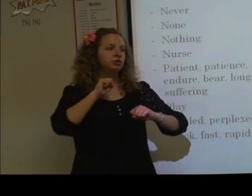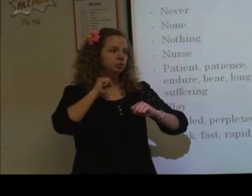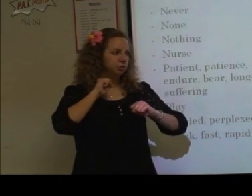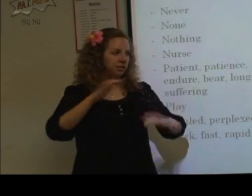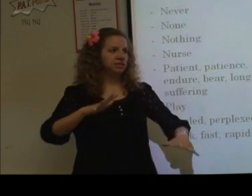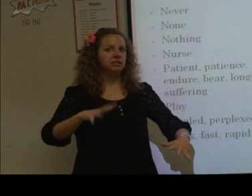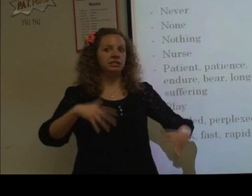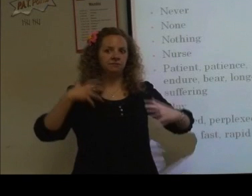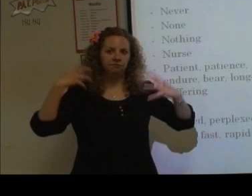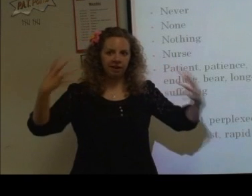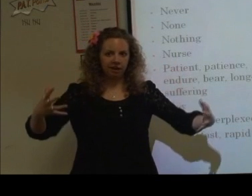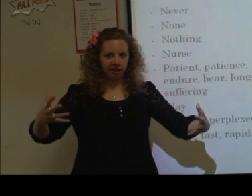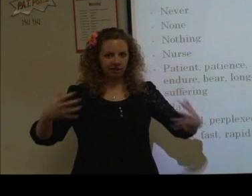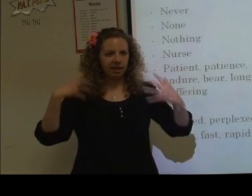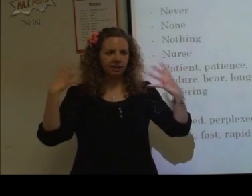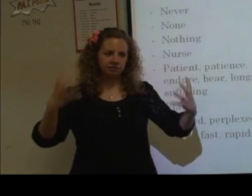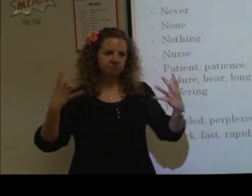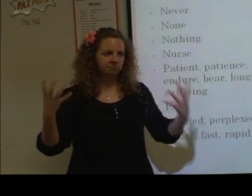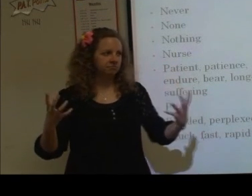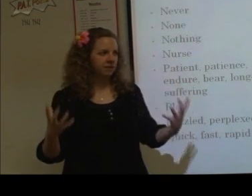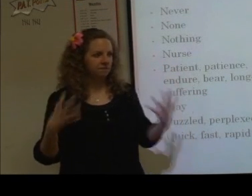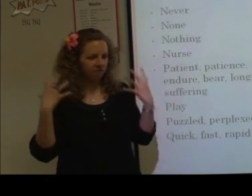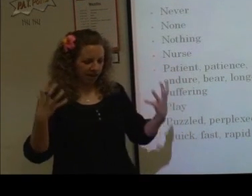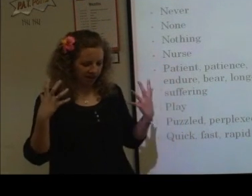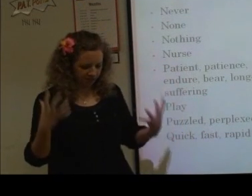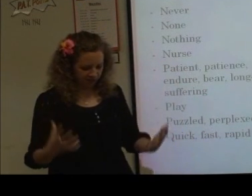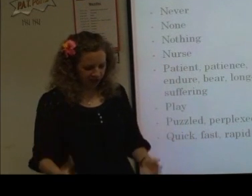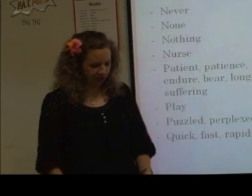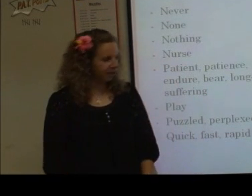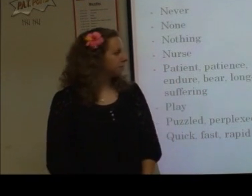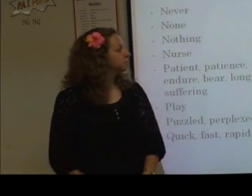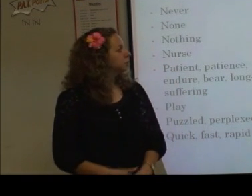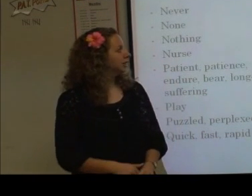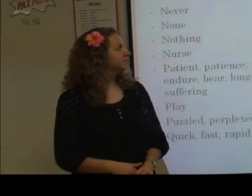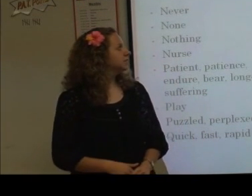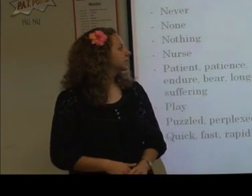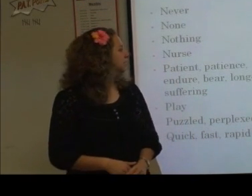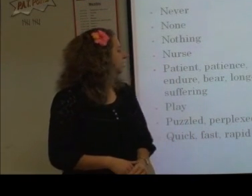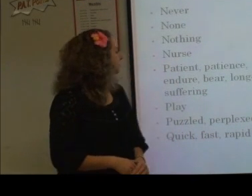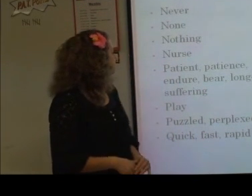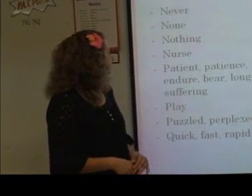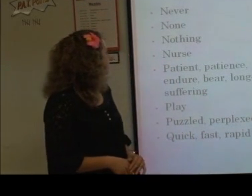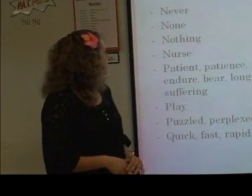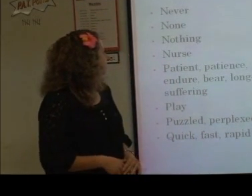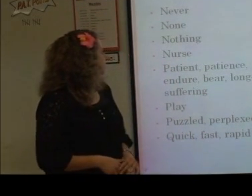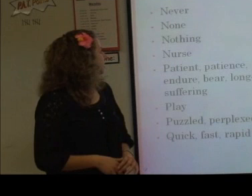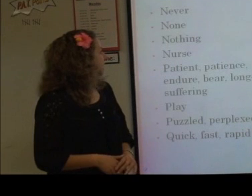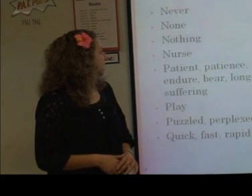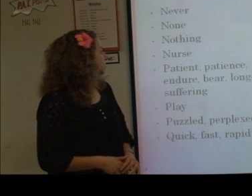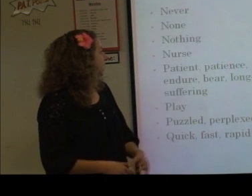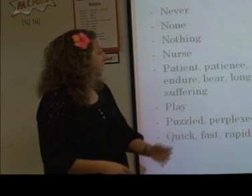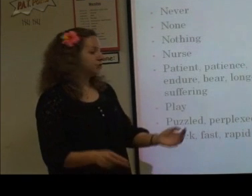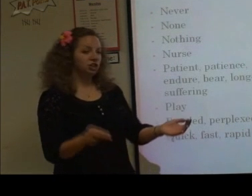do it with two hands, then it's very like emphatic, very like putting emphasis on it. Okay, then we have